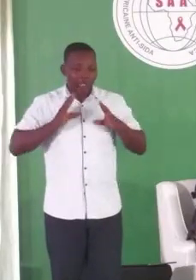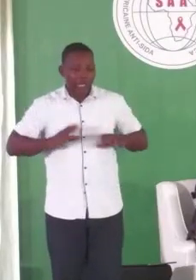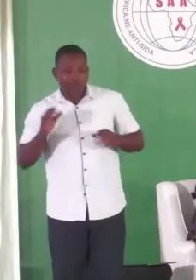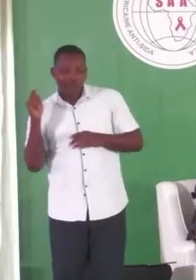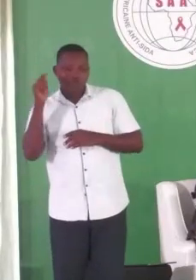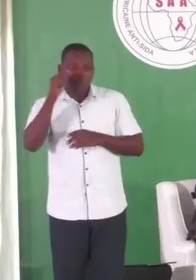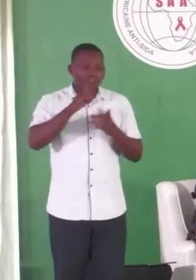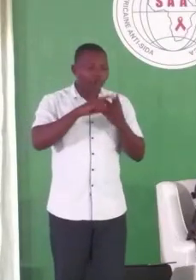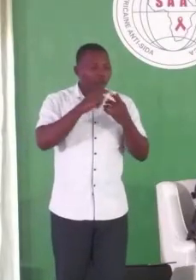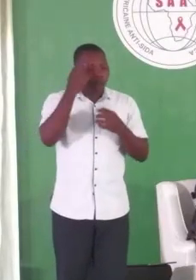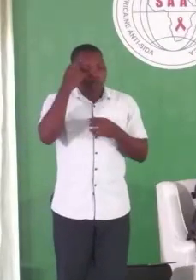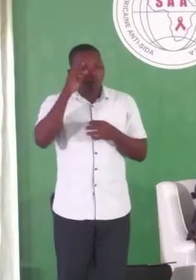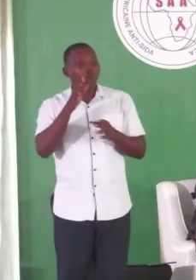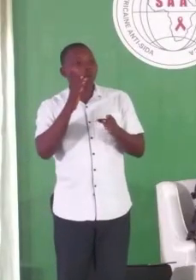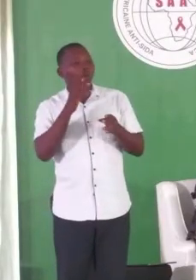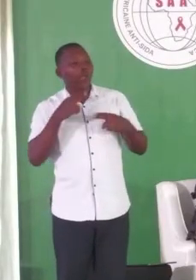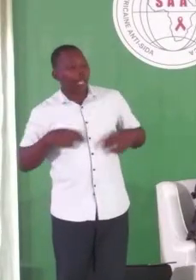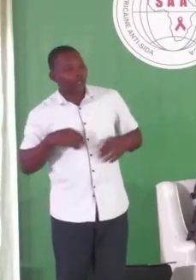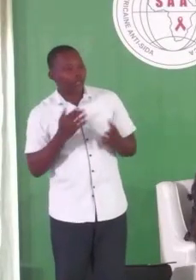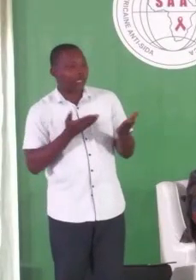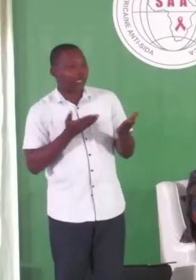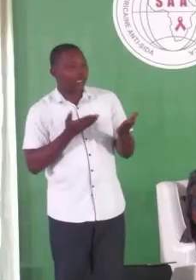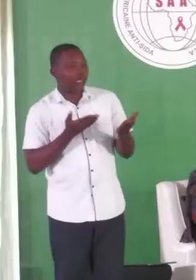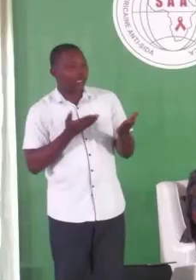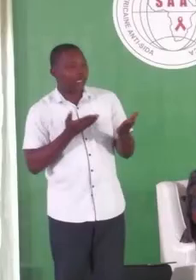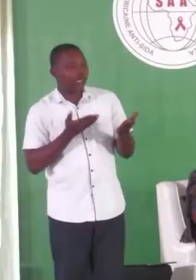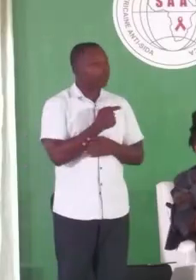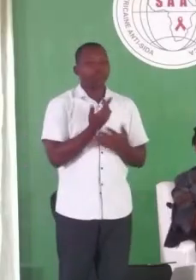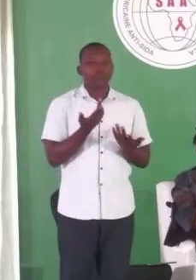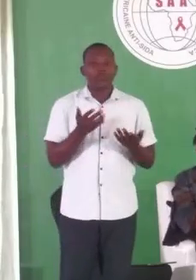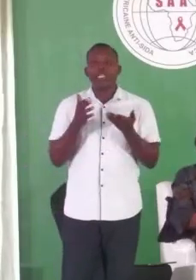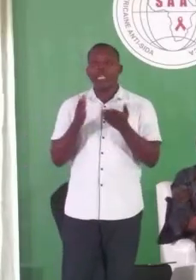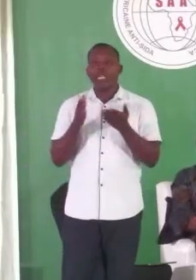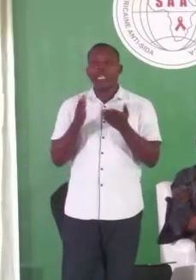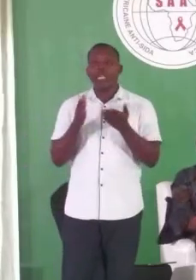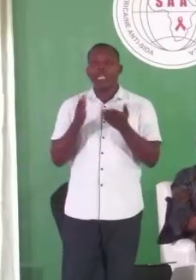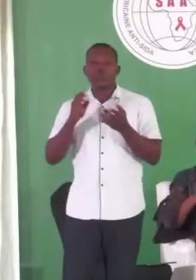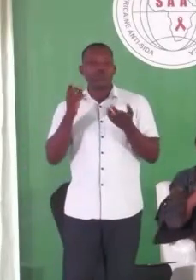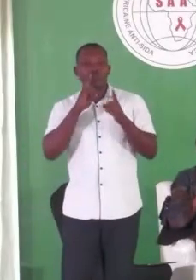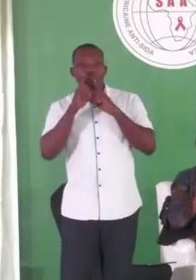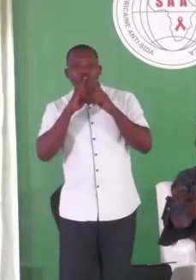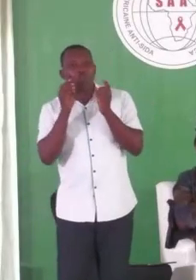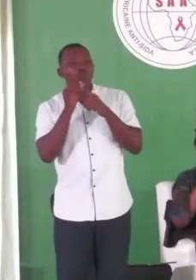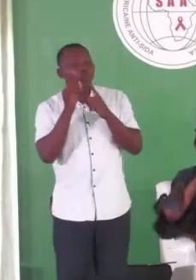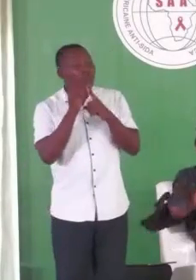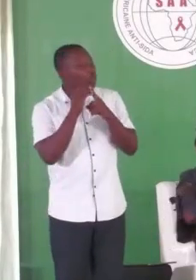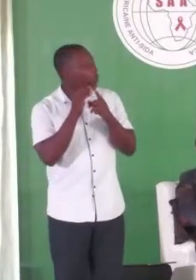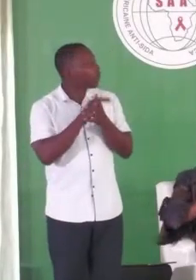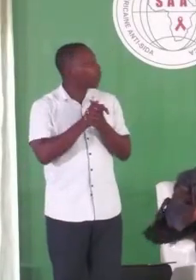Now, this forum doesn't allow us for talking too much about ways of community-led monitoring, but there's